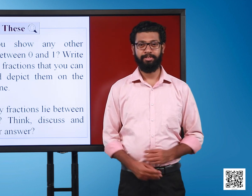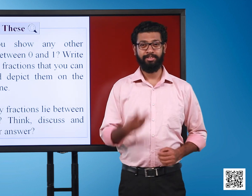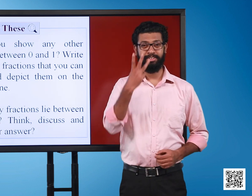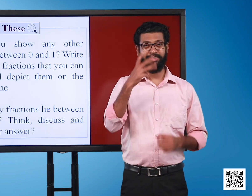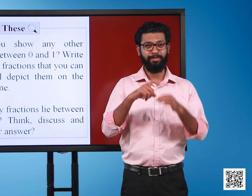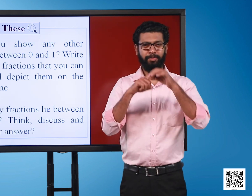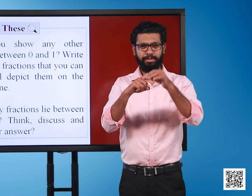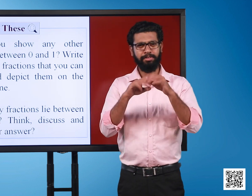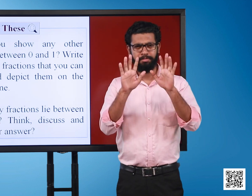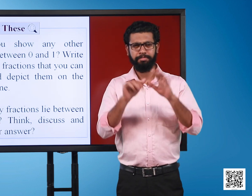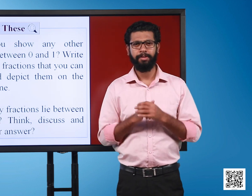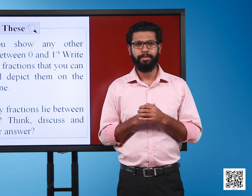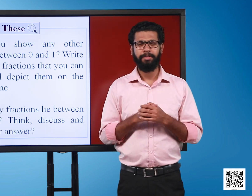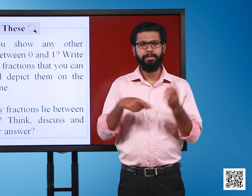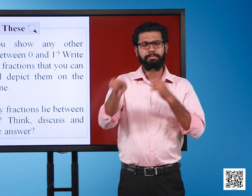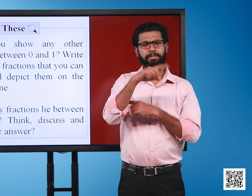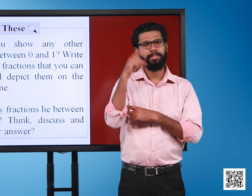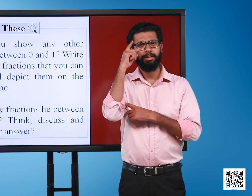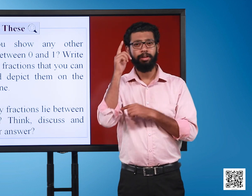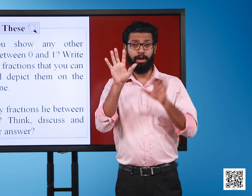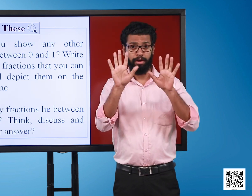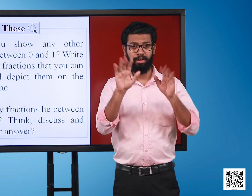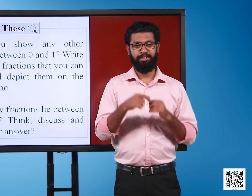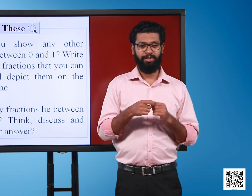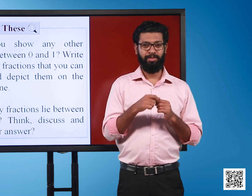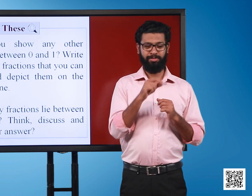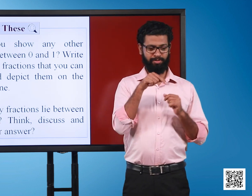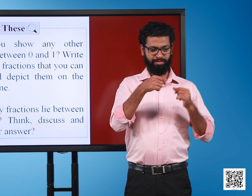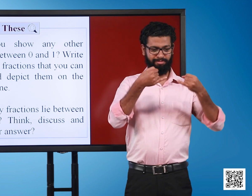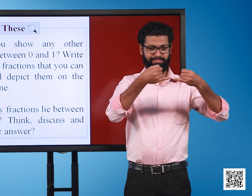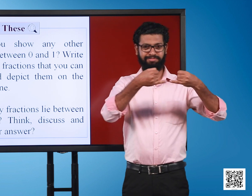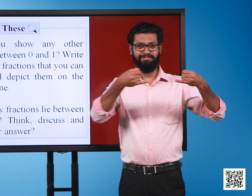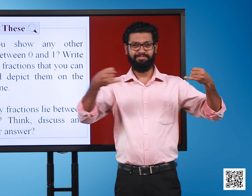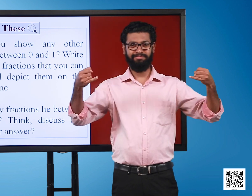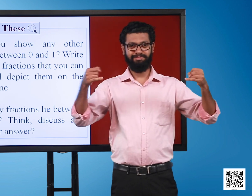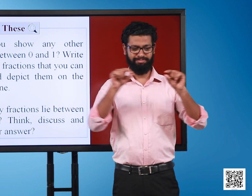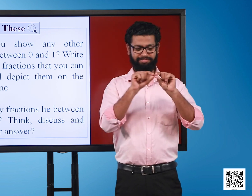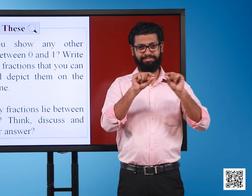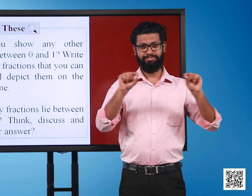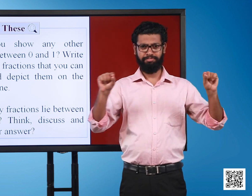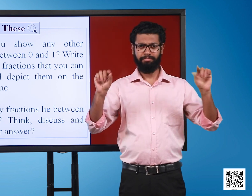3. Can you show any other fraction between 0 and 1?